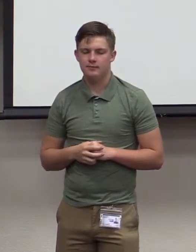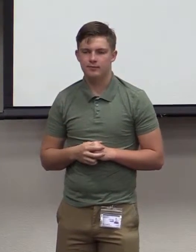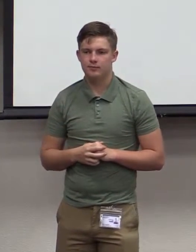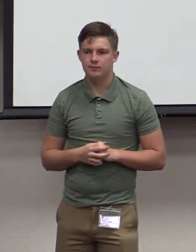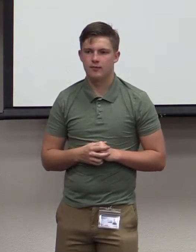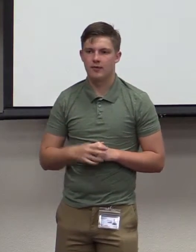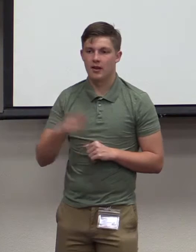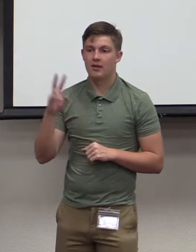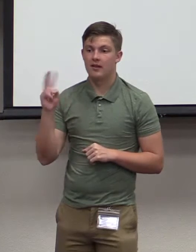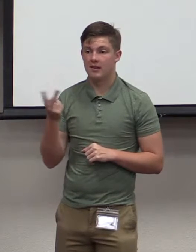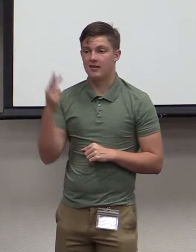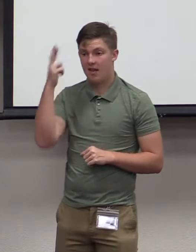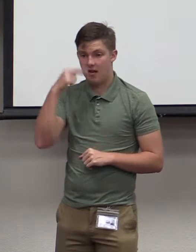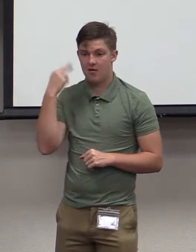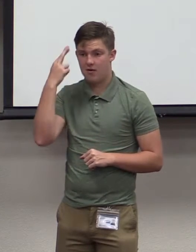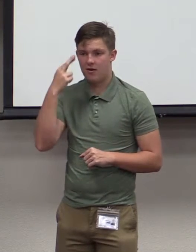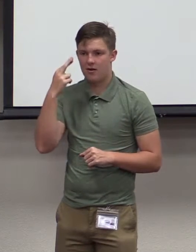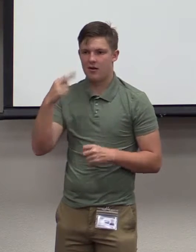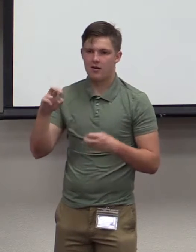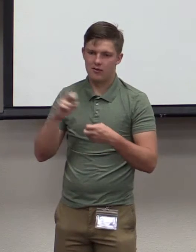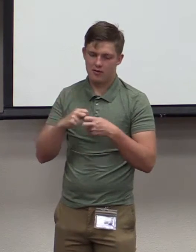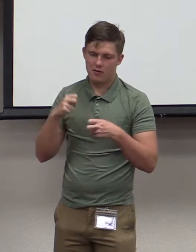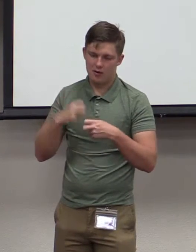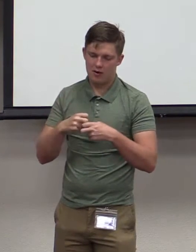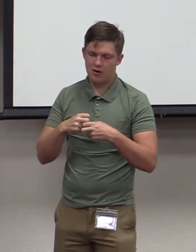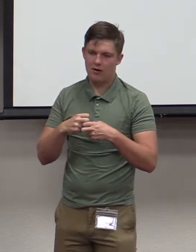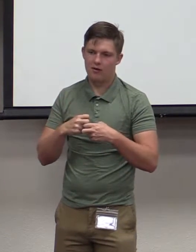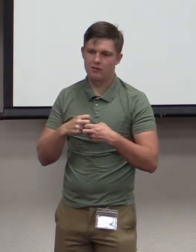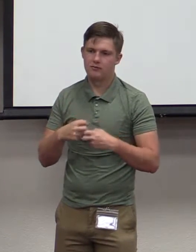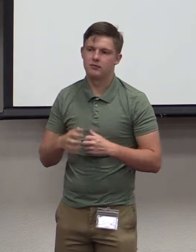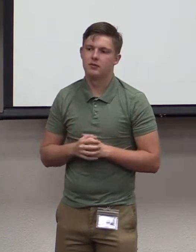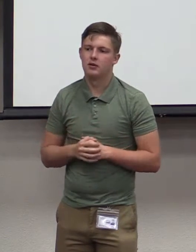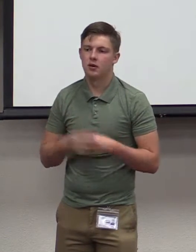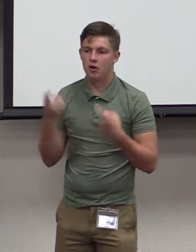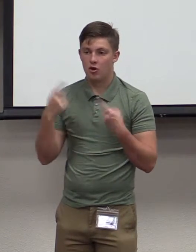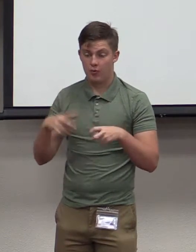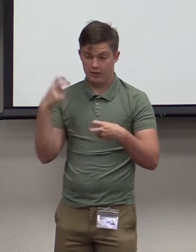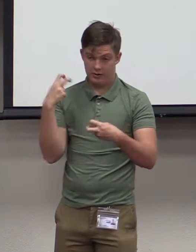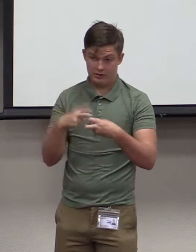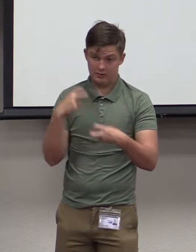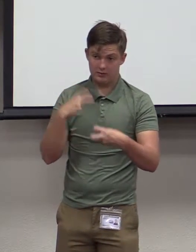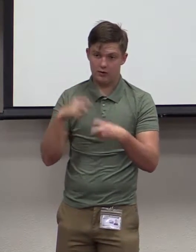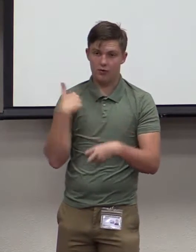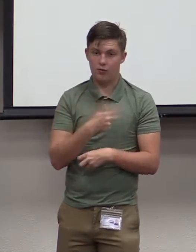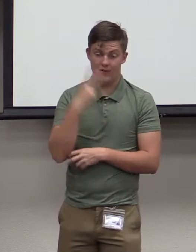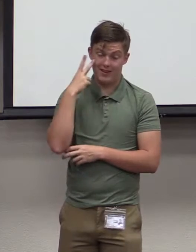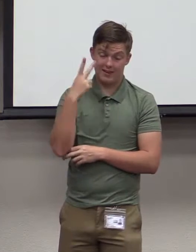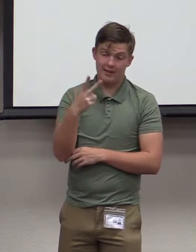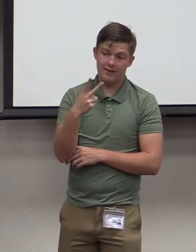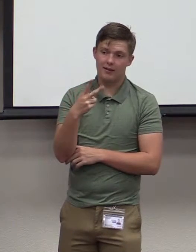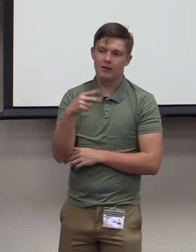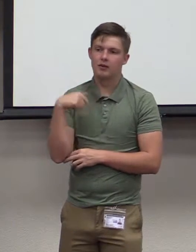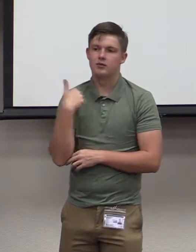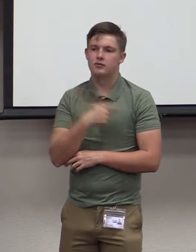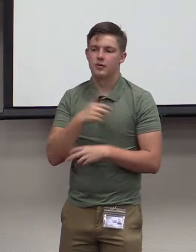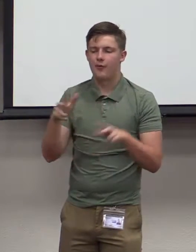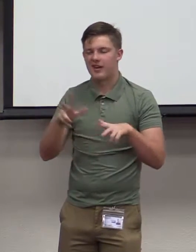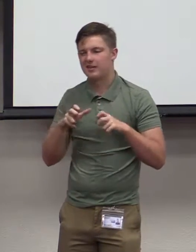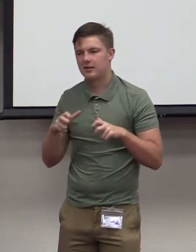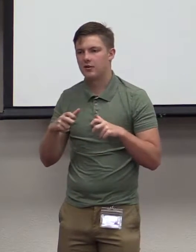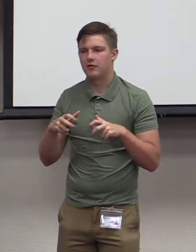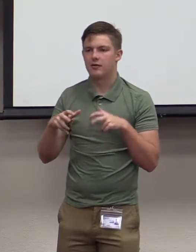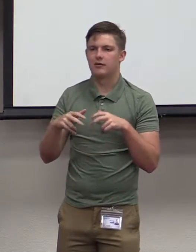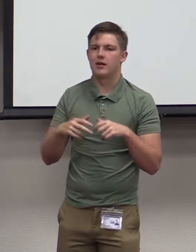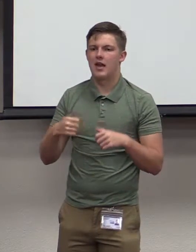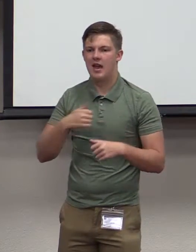The second reason that it's such a difficulty is because in that difficulty, we see that we are selfish and